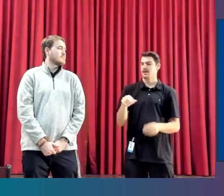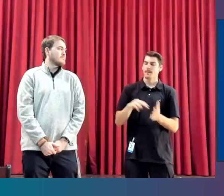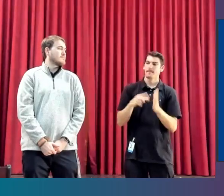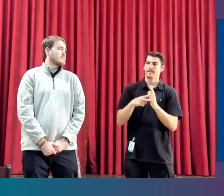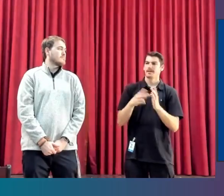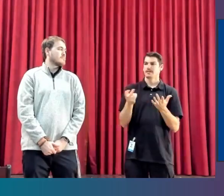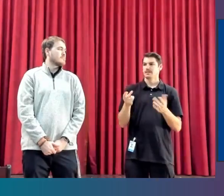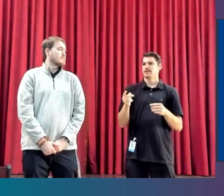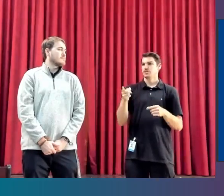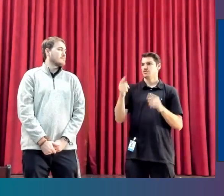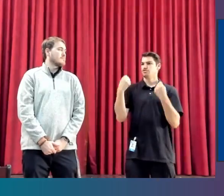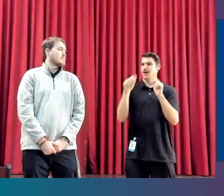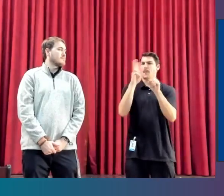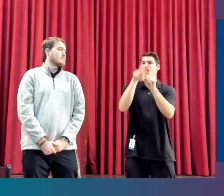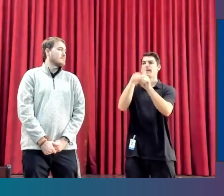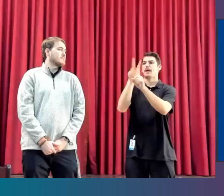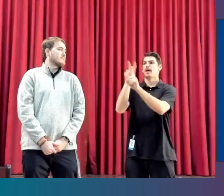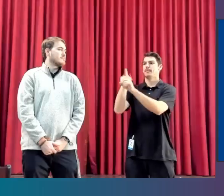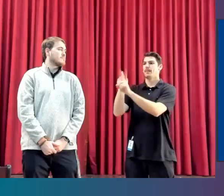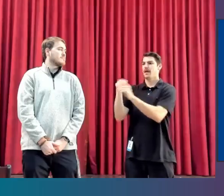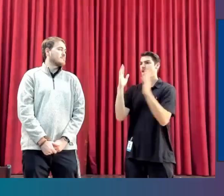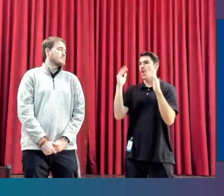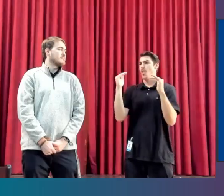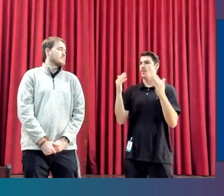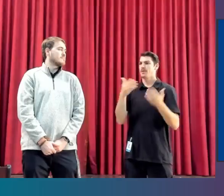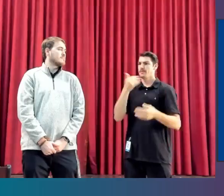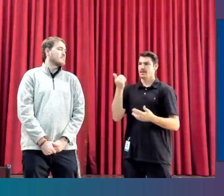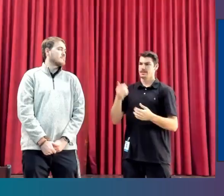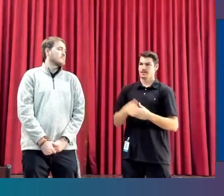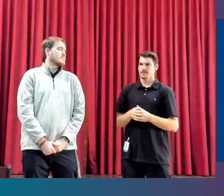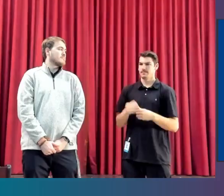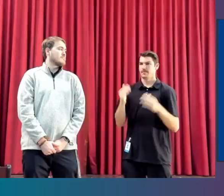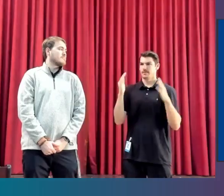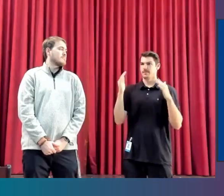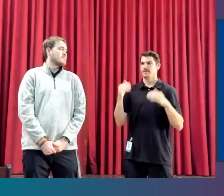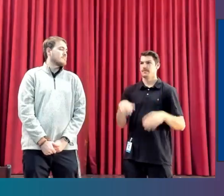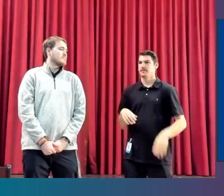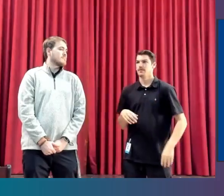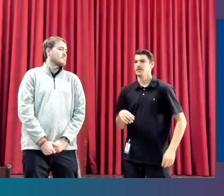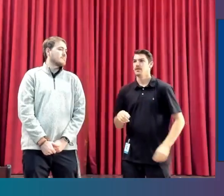to as many as you can and hope you get selected for one.